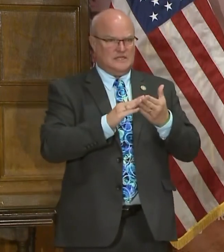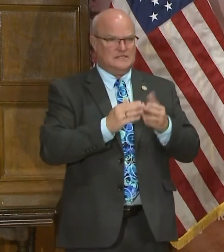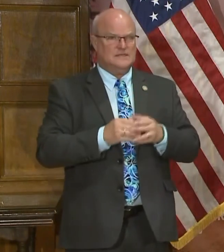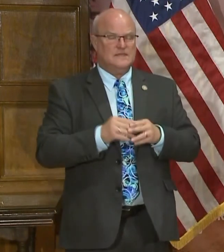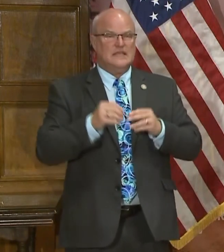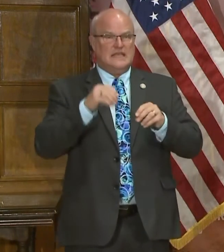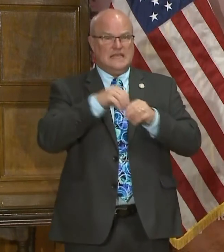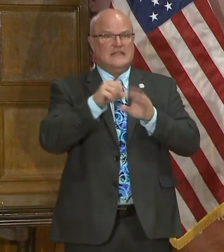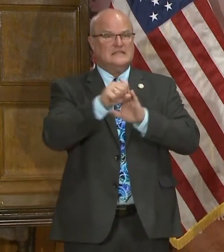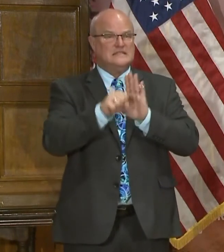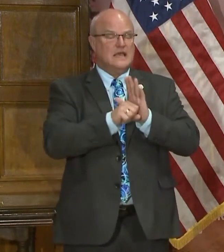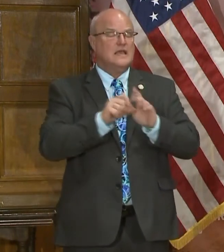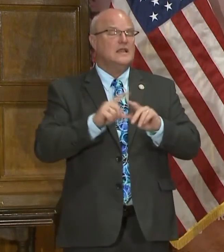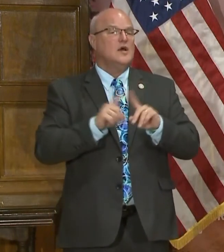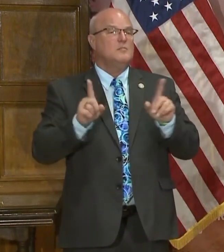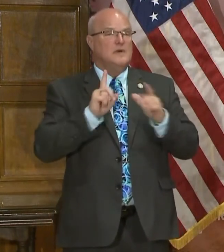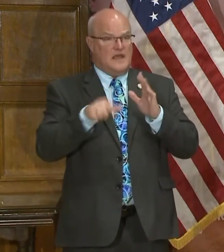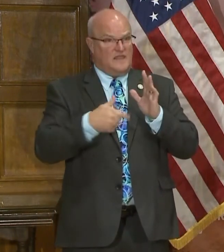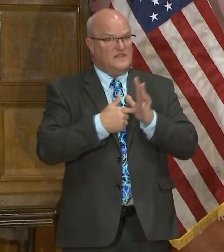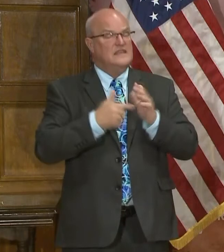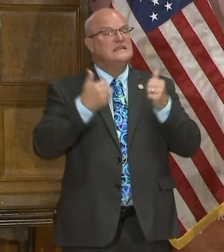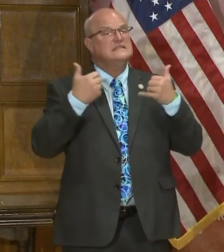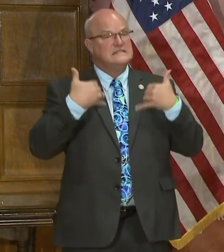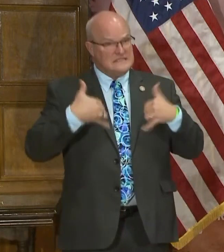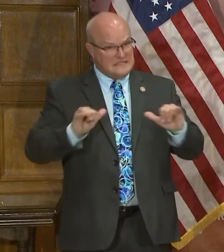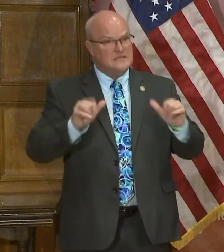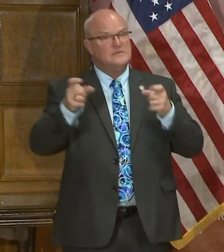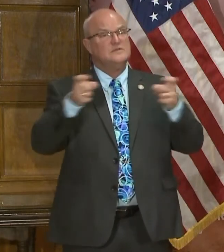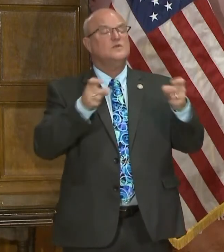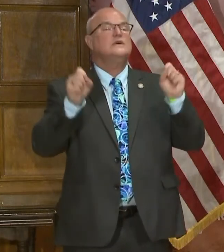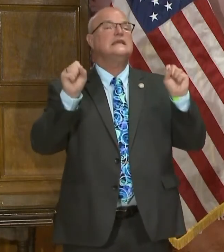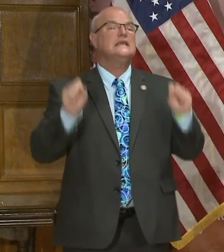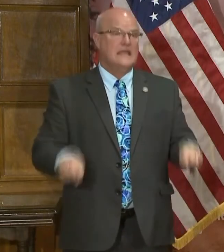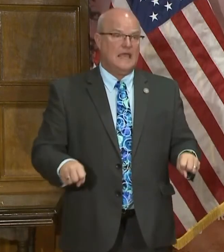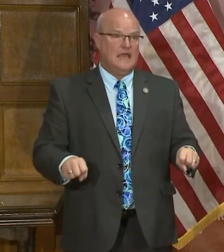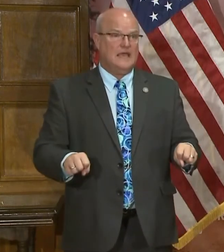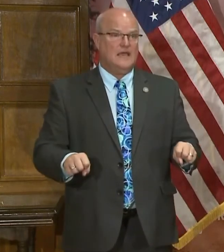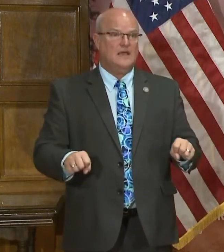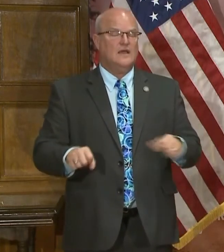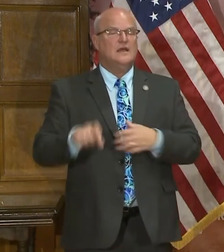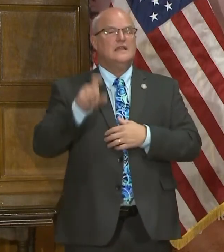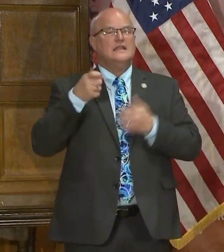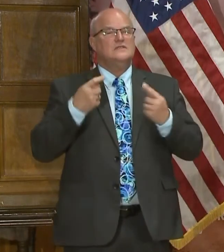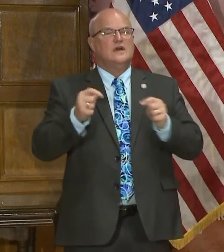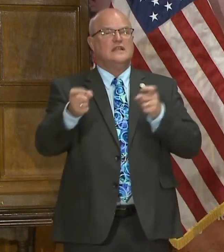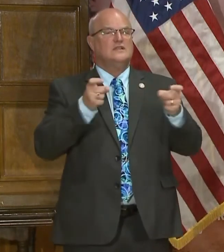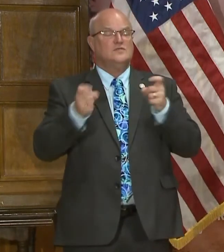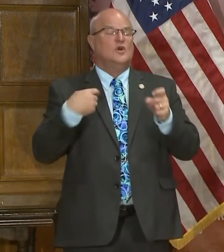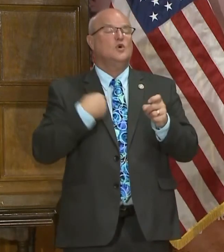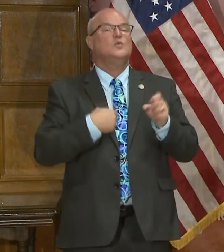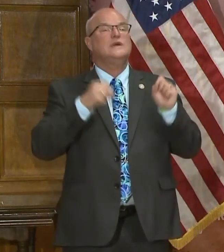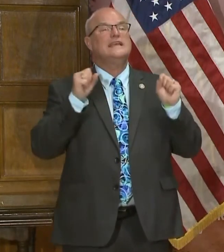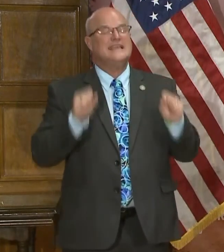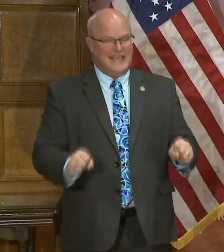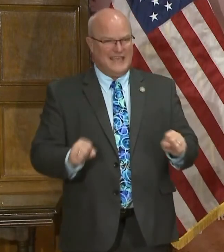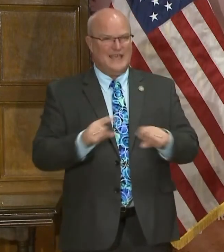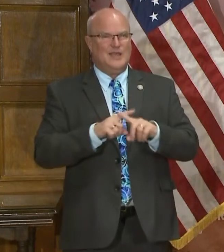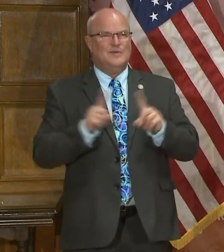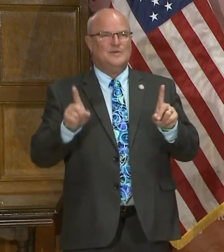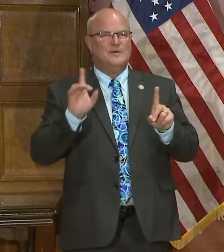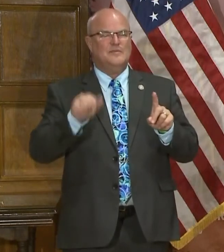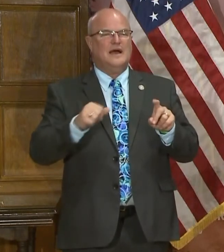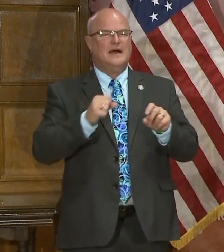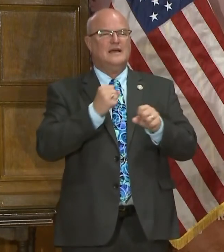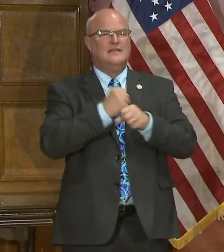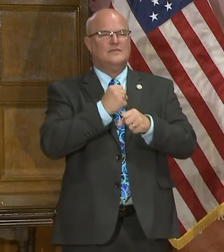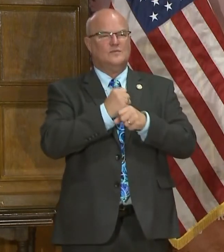state, but this can still be controlled. I mean, we need to try to control this, and we can do so by many